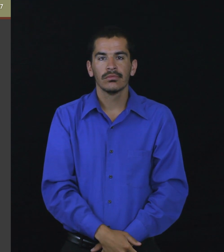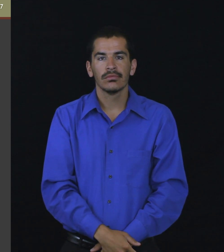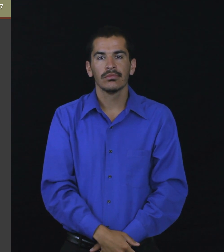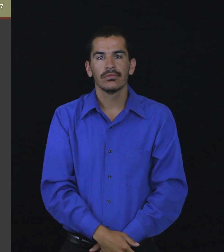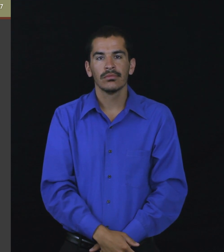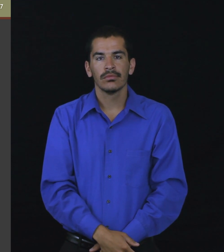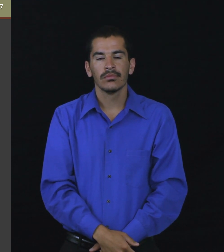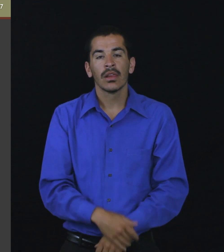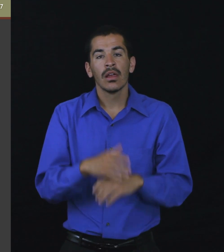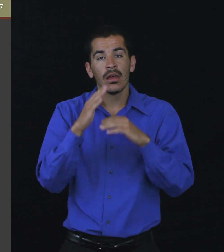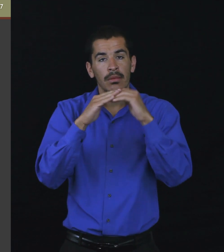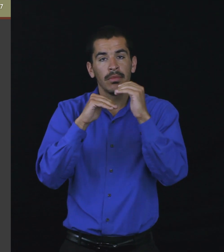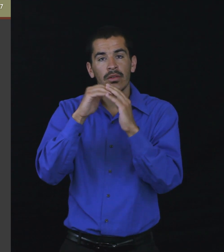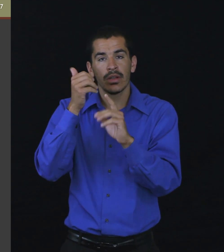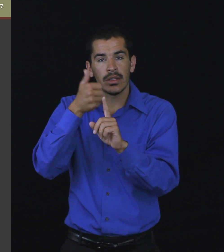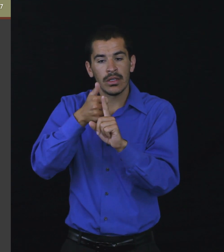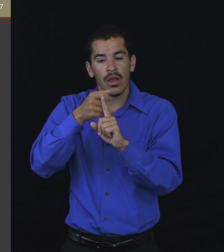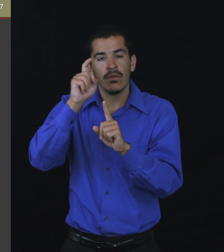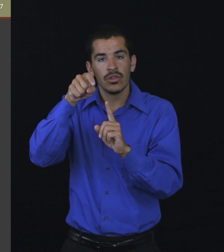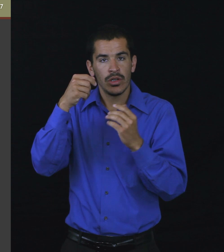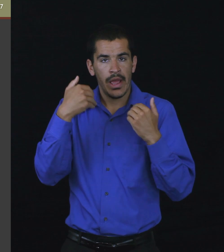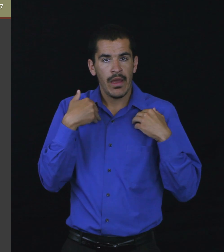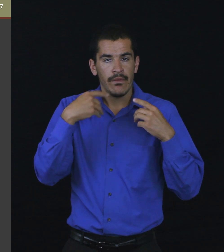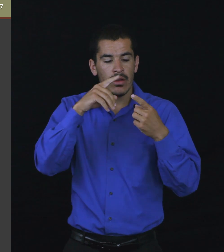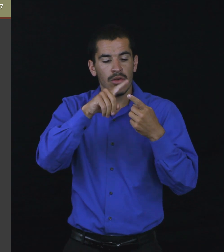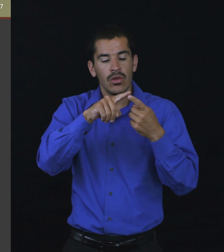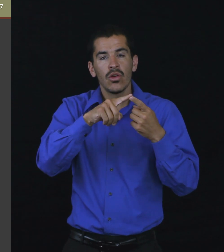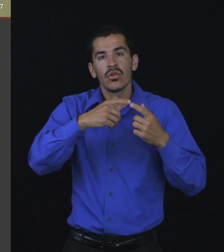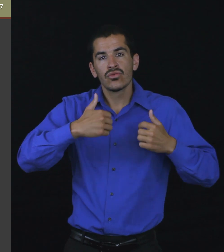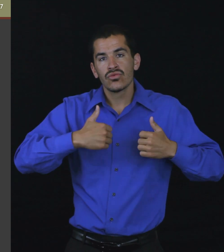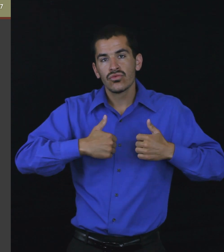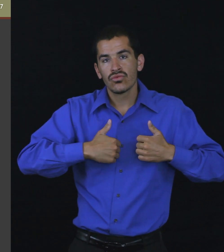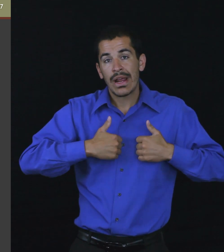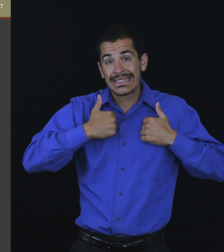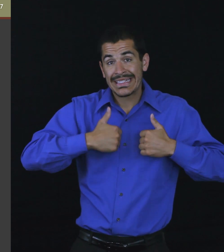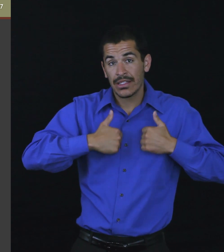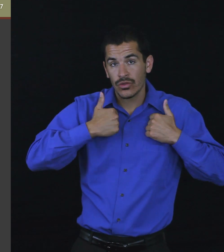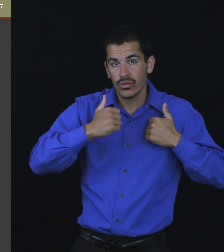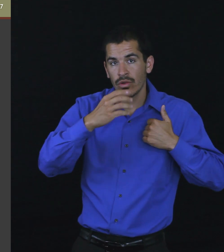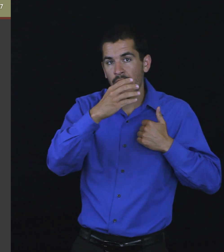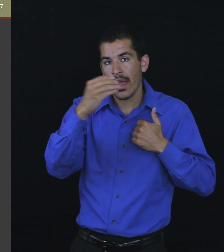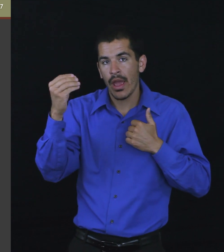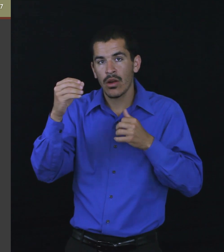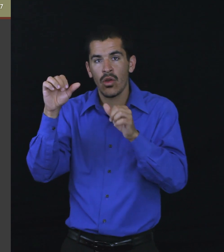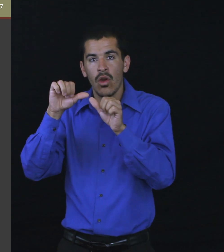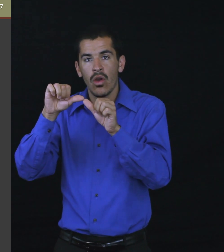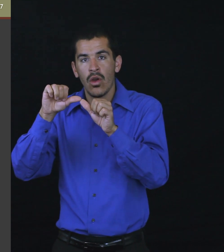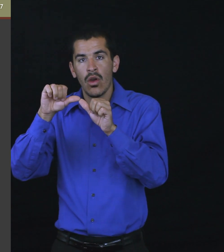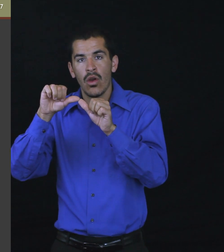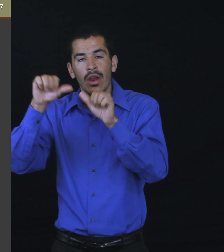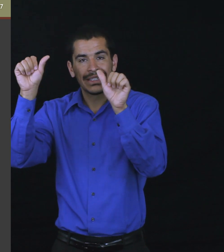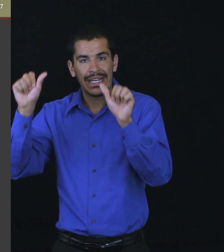It should incorporate residential and architectural elements.